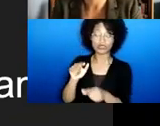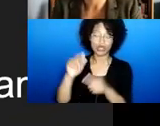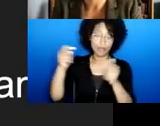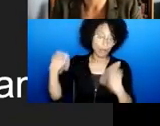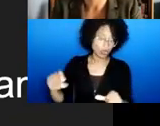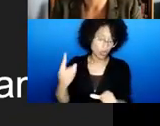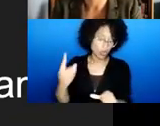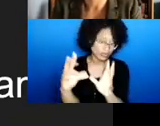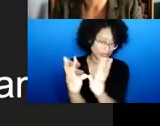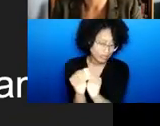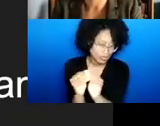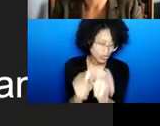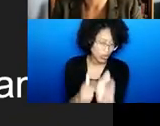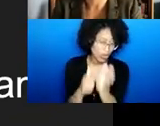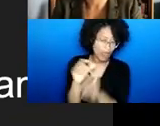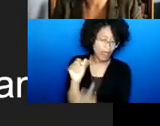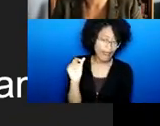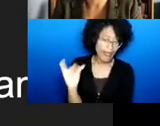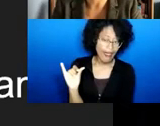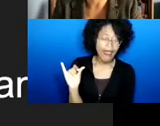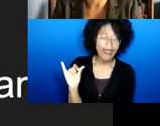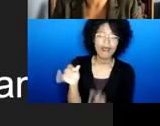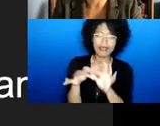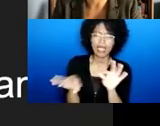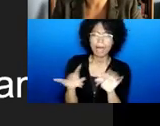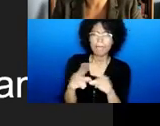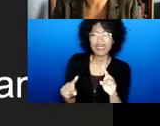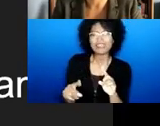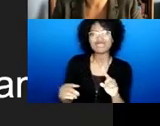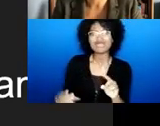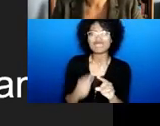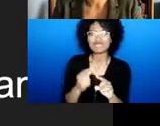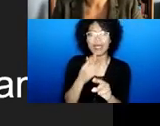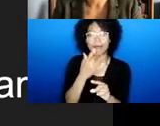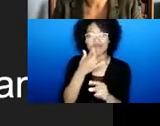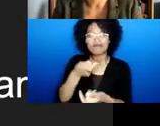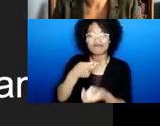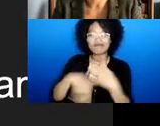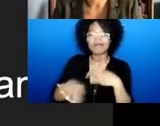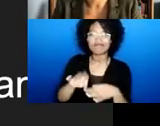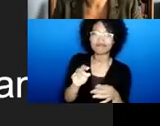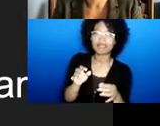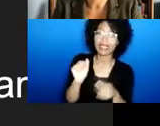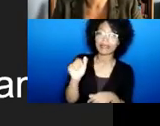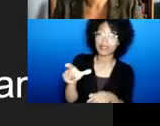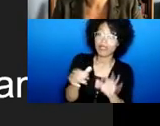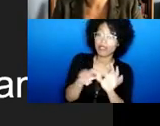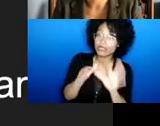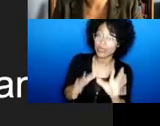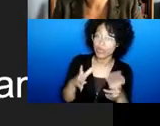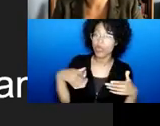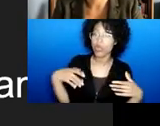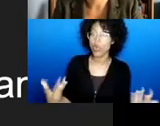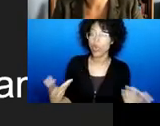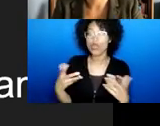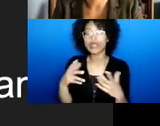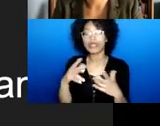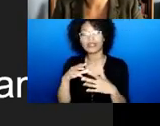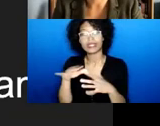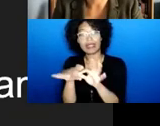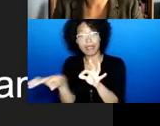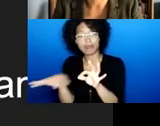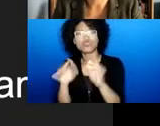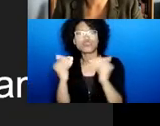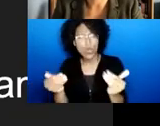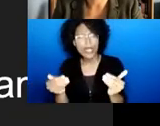that is going to have AI captioning, and you would like to see an ASL interpreter and or a captioner, you can go ahead and make that